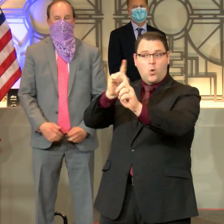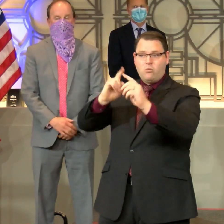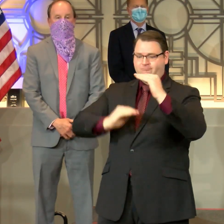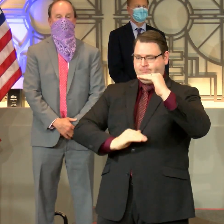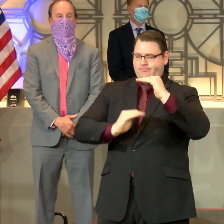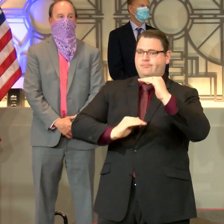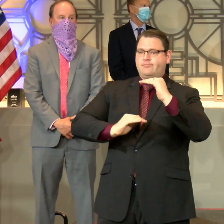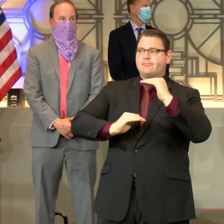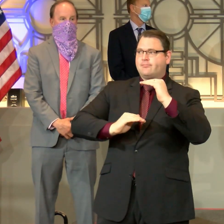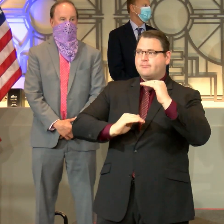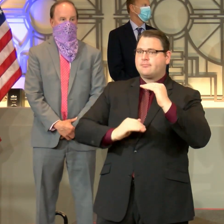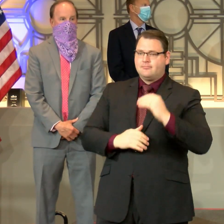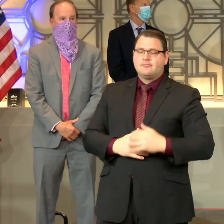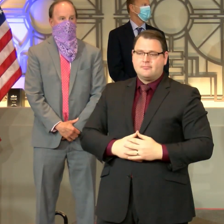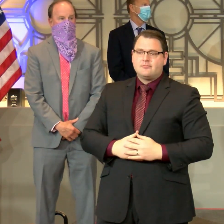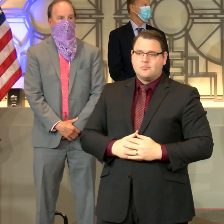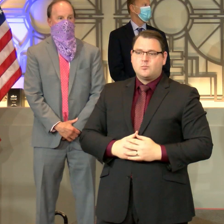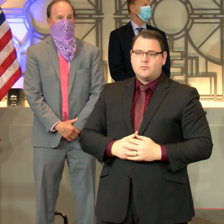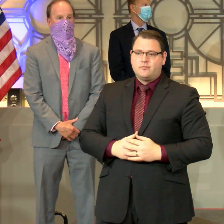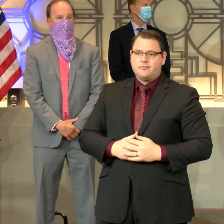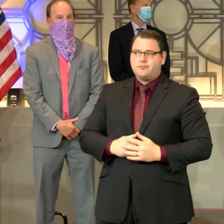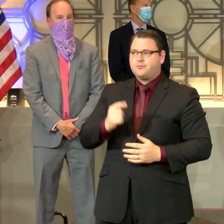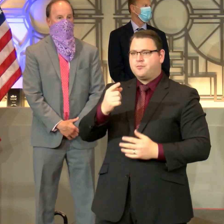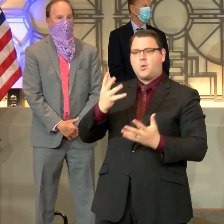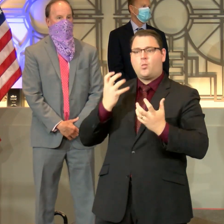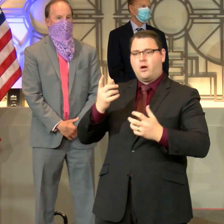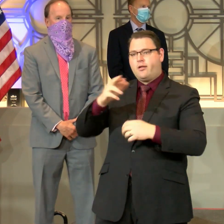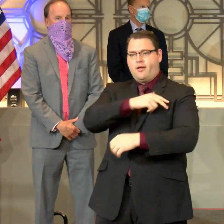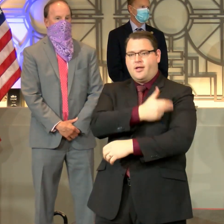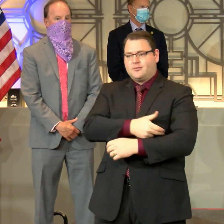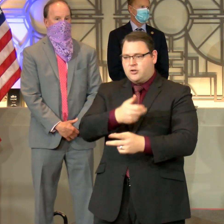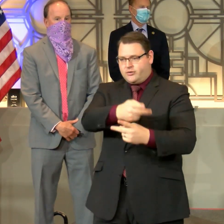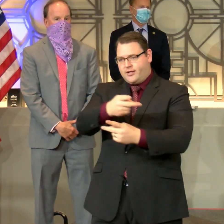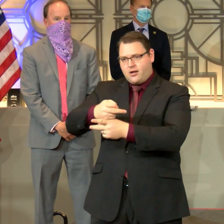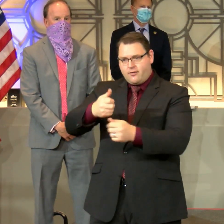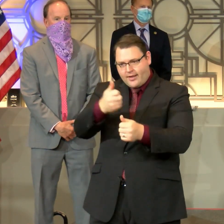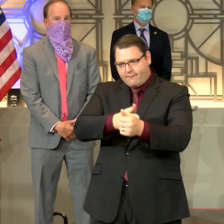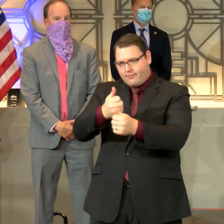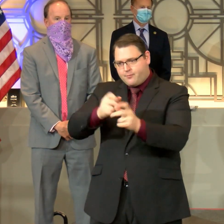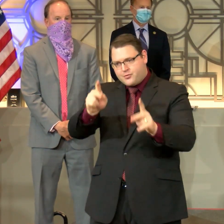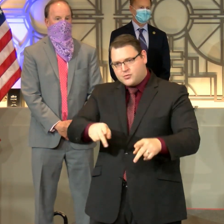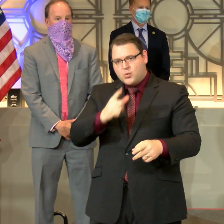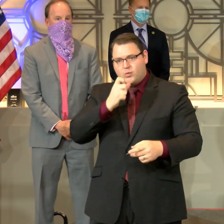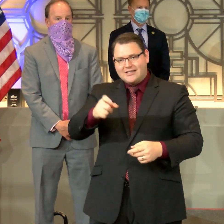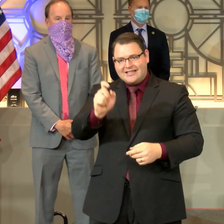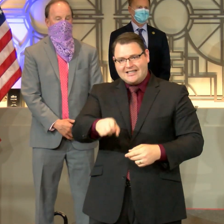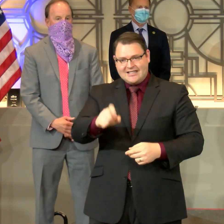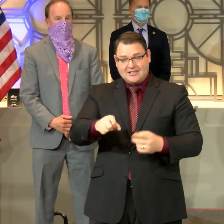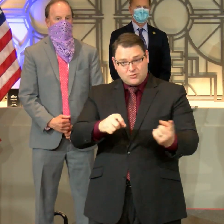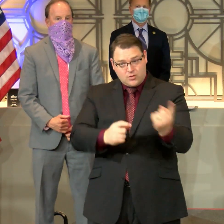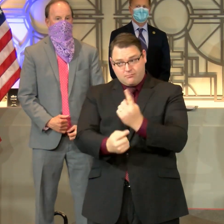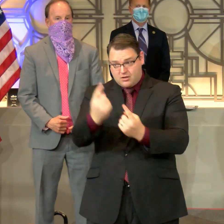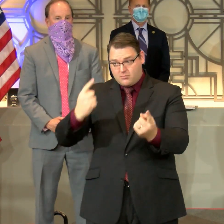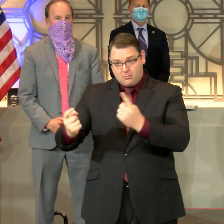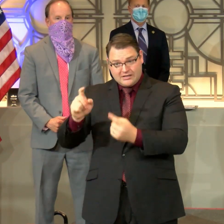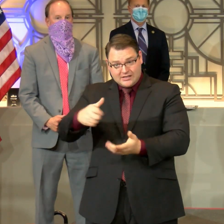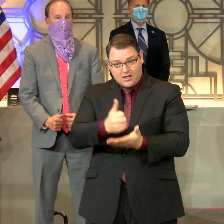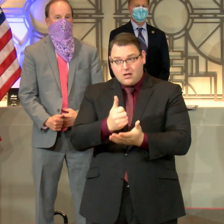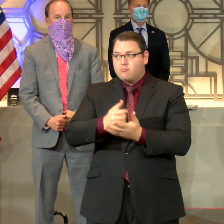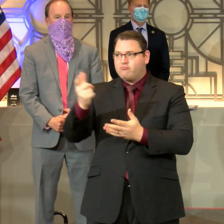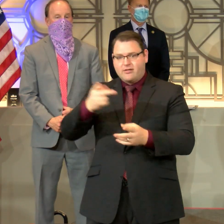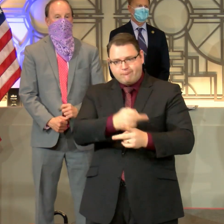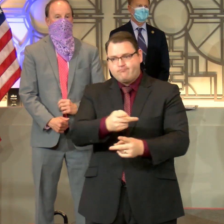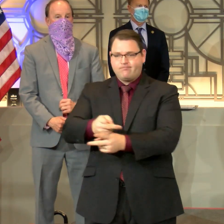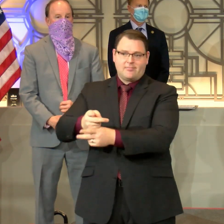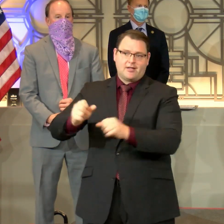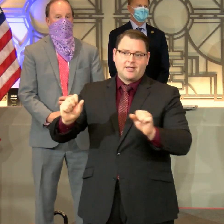within their ability to provide the care to each and every person who requires it. And if it's going to require all of